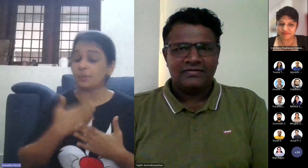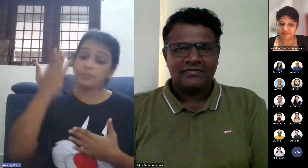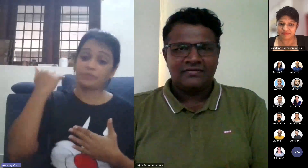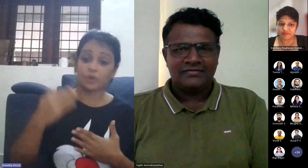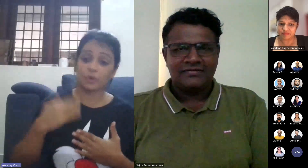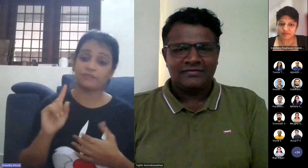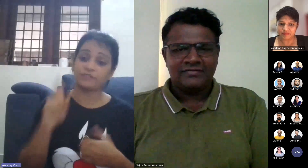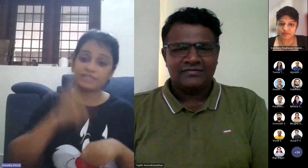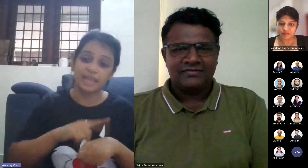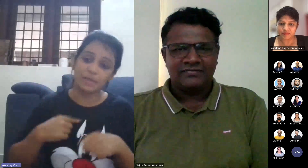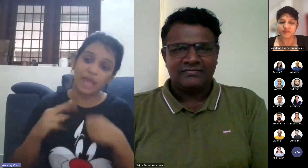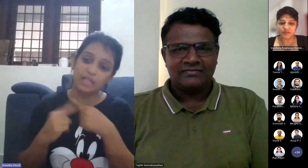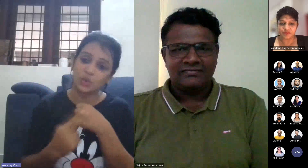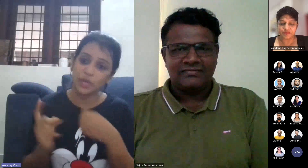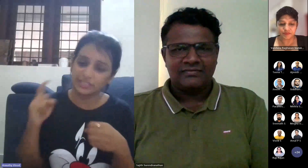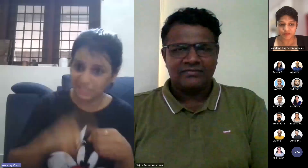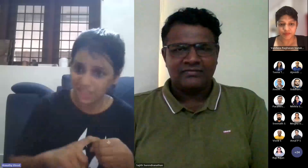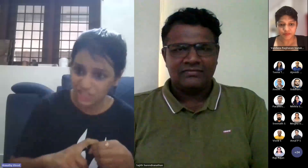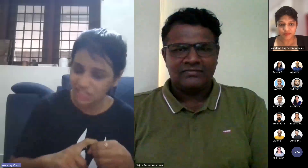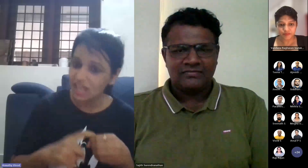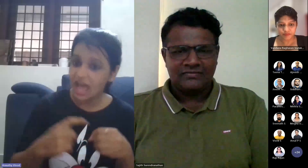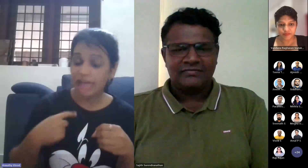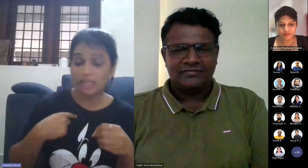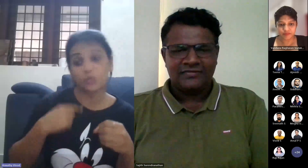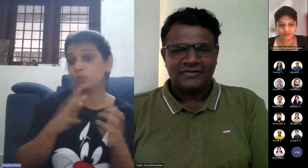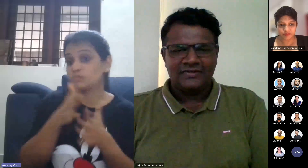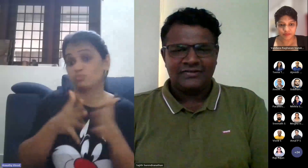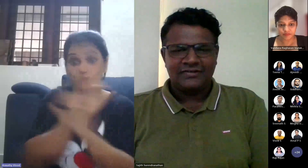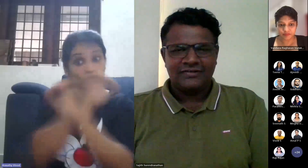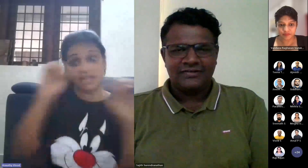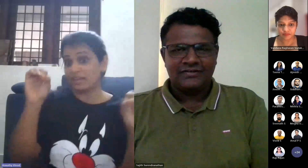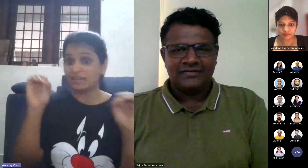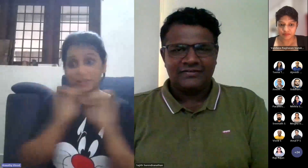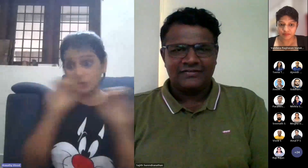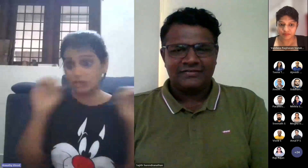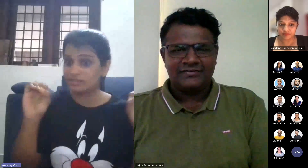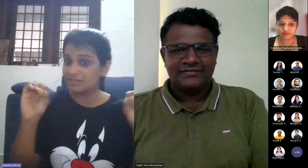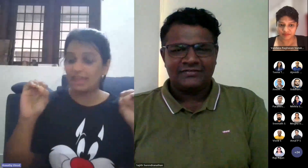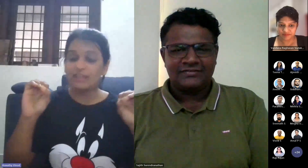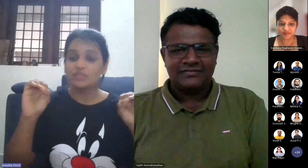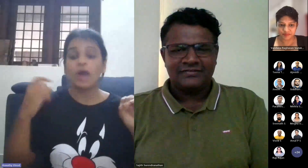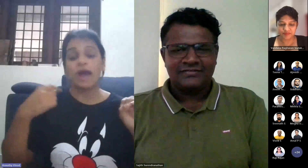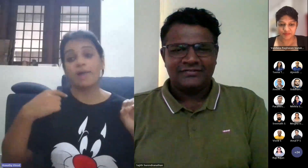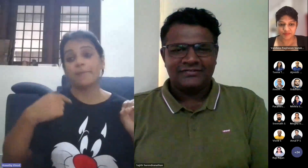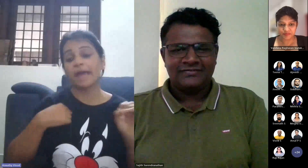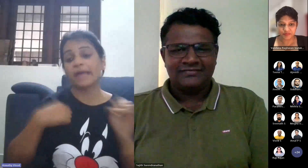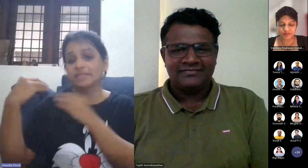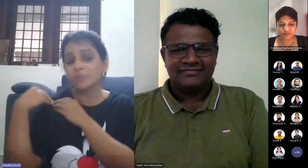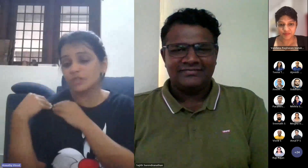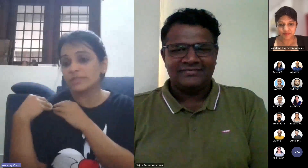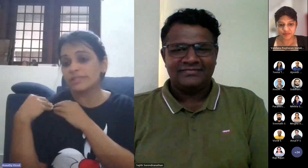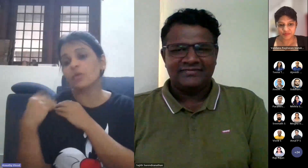So before, when first time when I joined Niche, I knew no sign at all. So